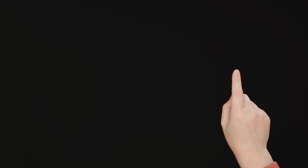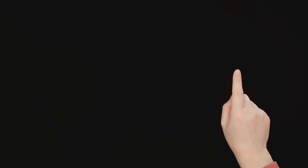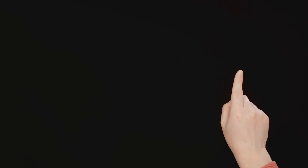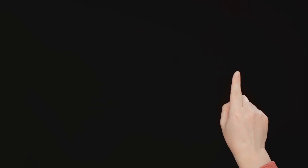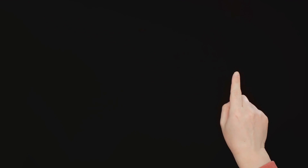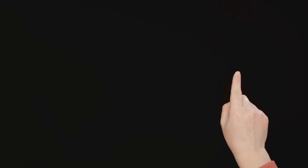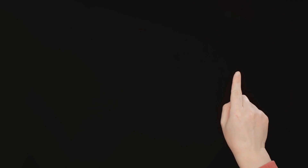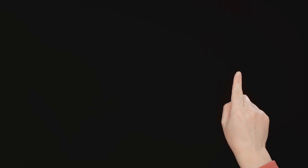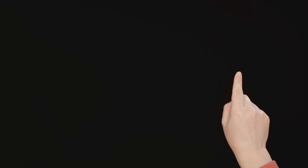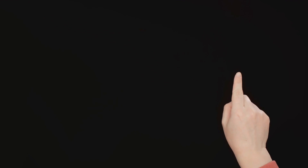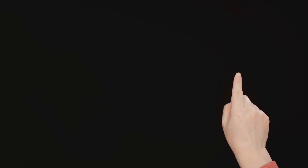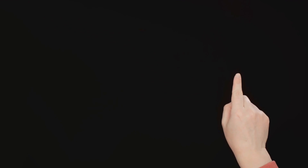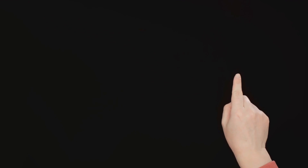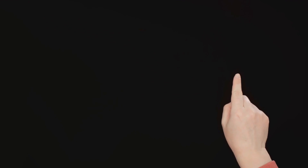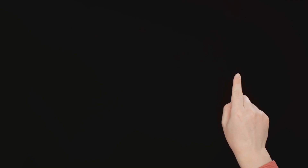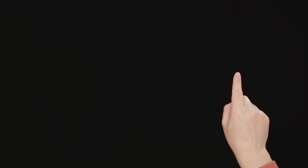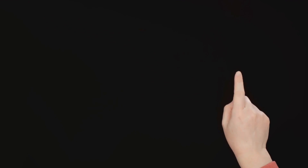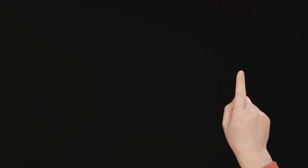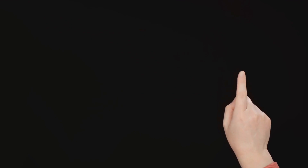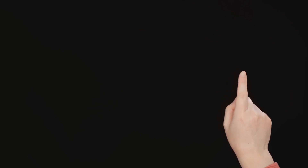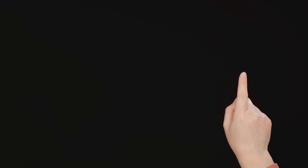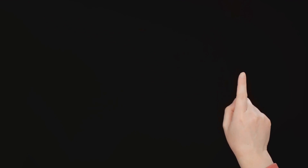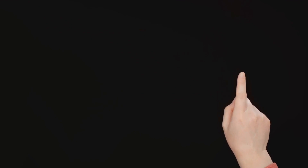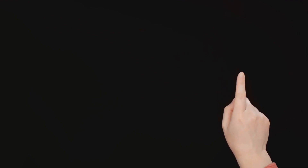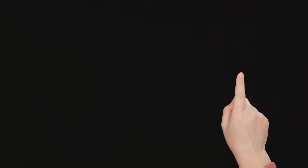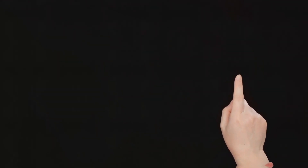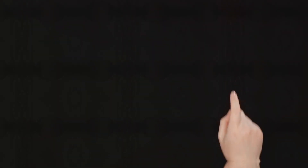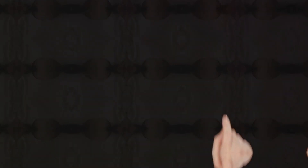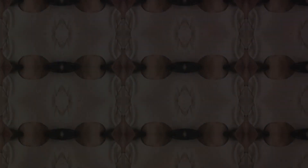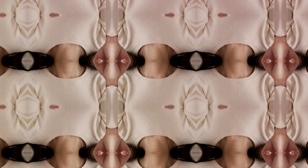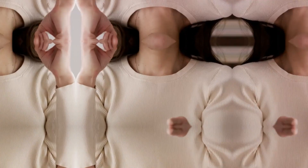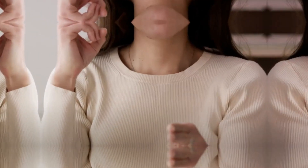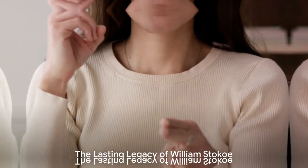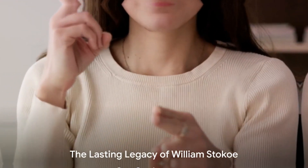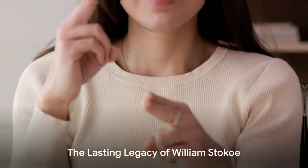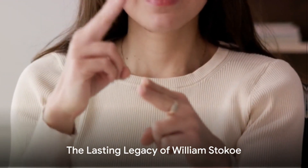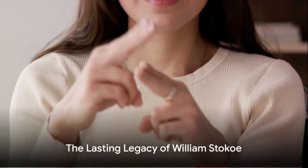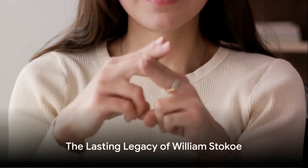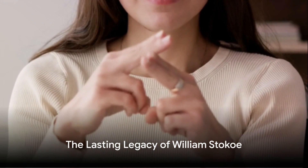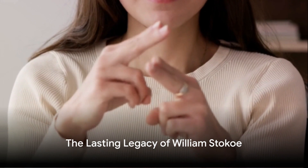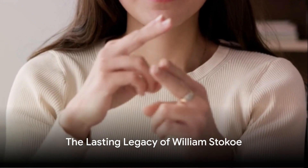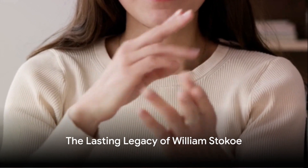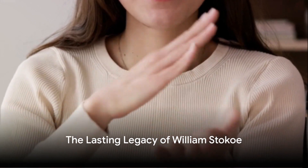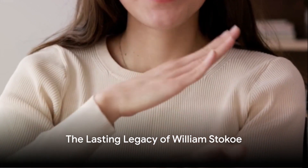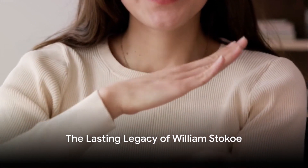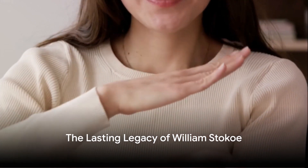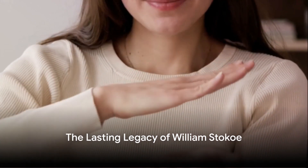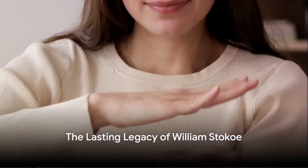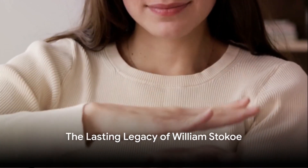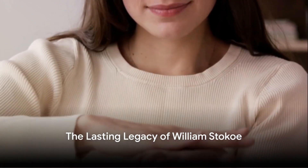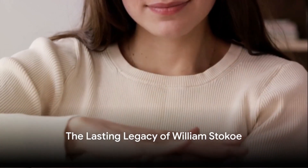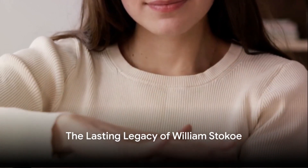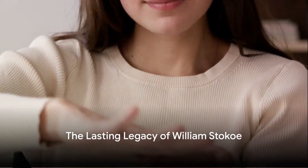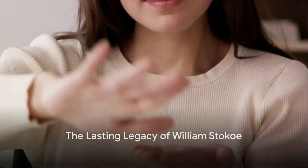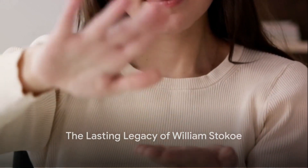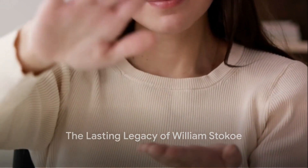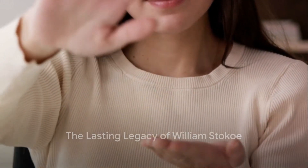just redefine sign language, he redefined language itself. What legacy did Stokoe leave behind? The impact of